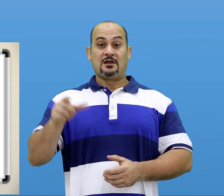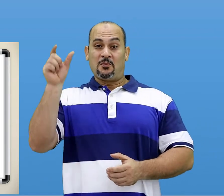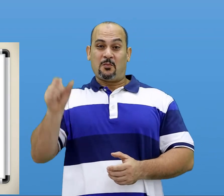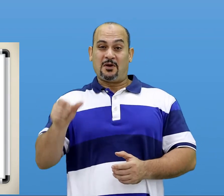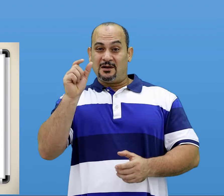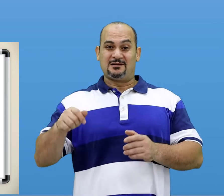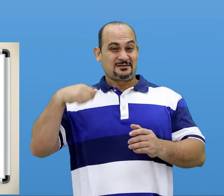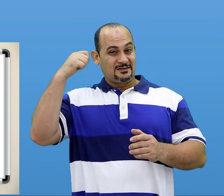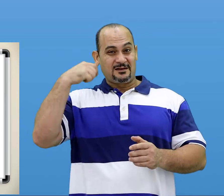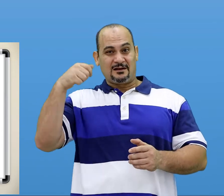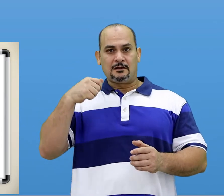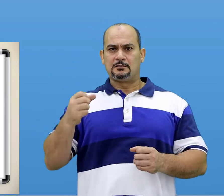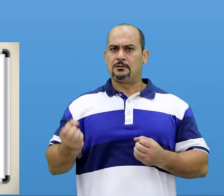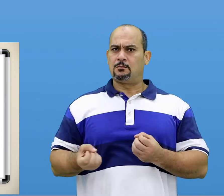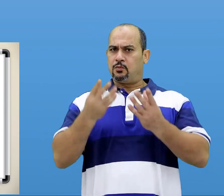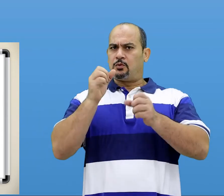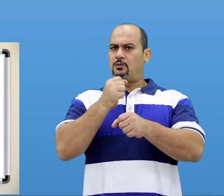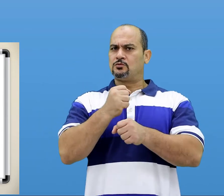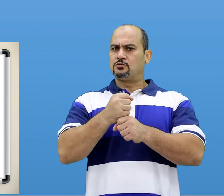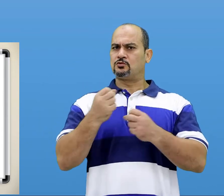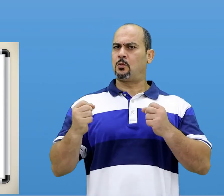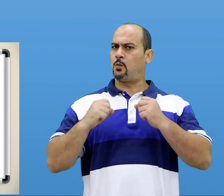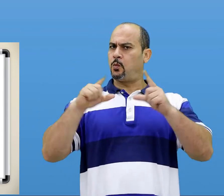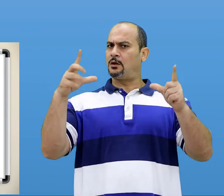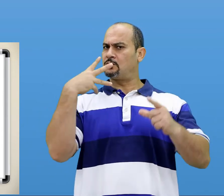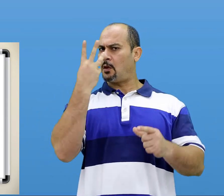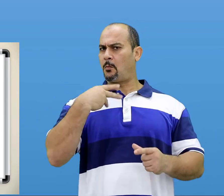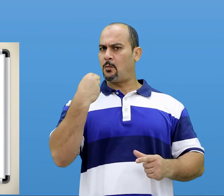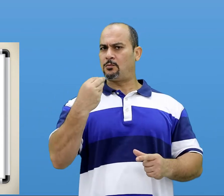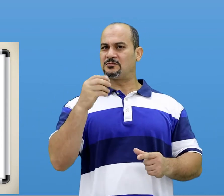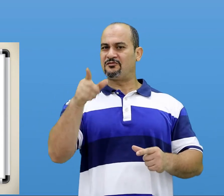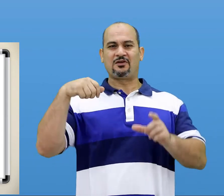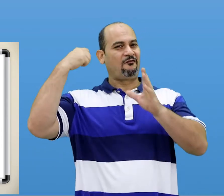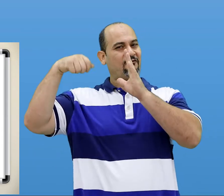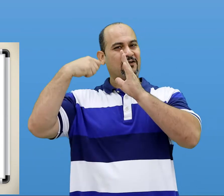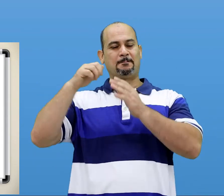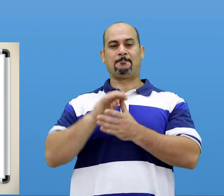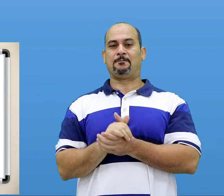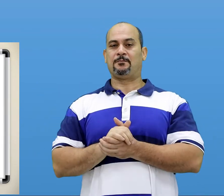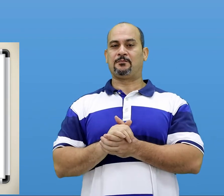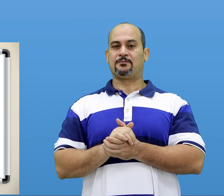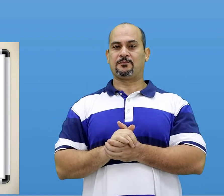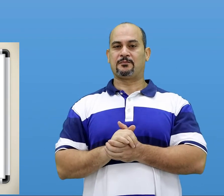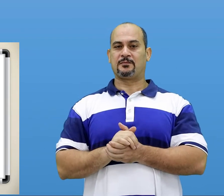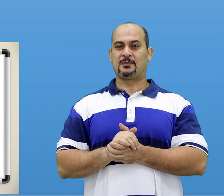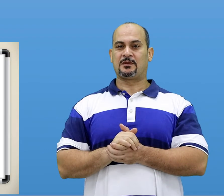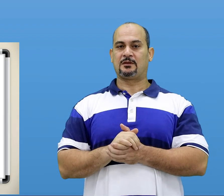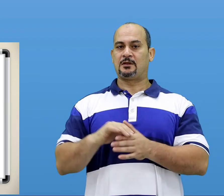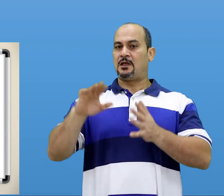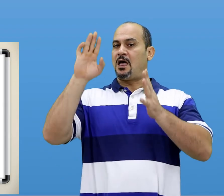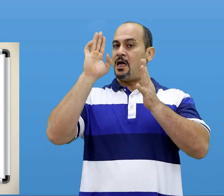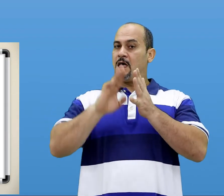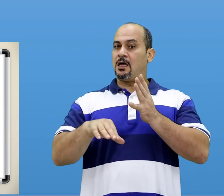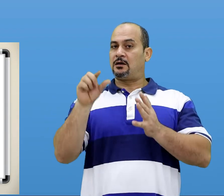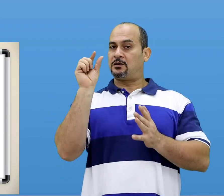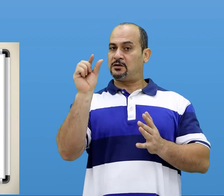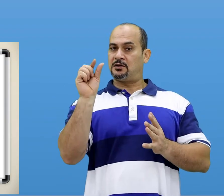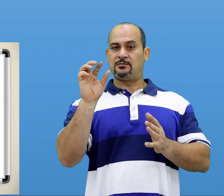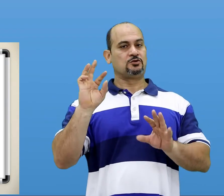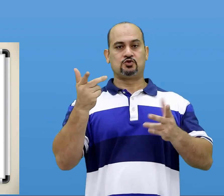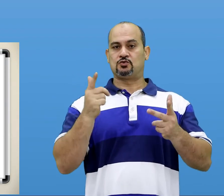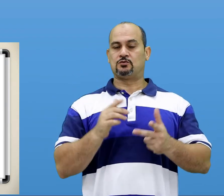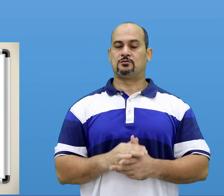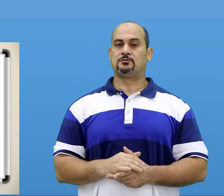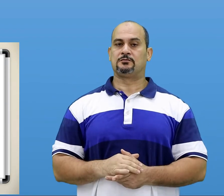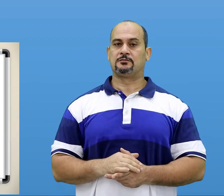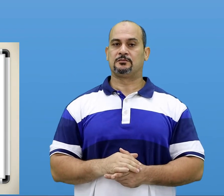The actor gave an outstanding performance in the movie. Our last word for this episode